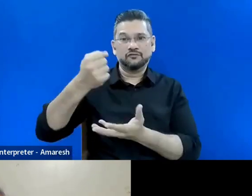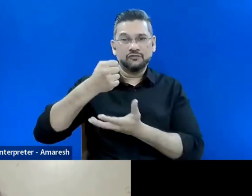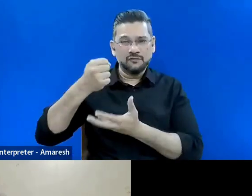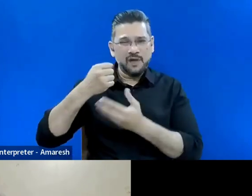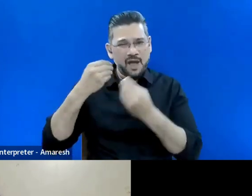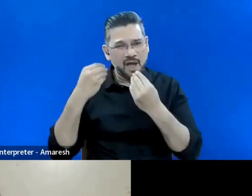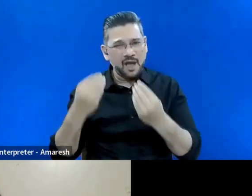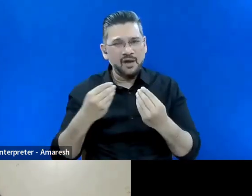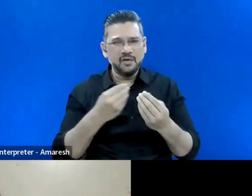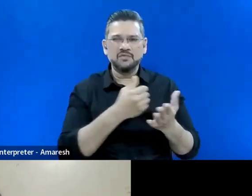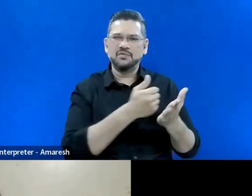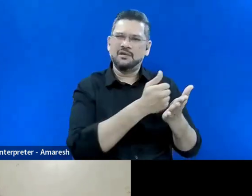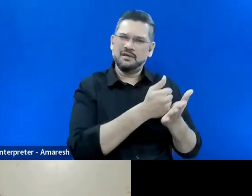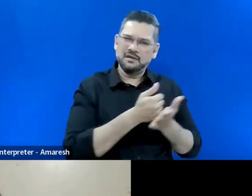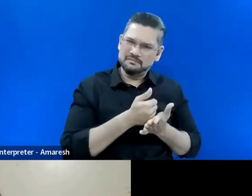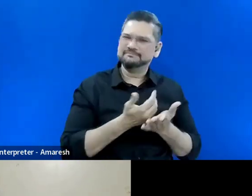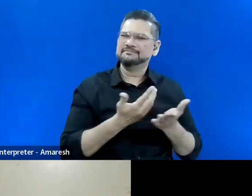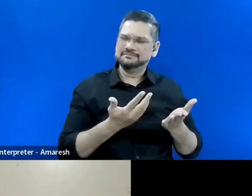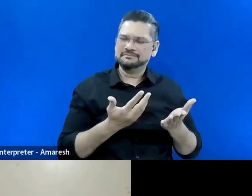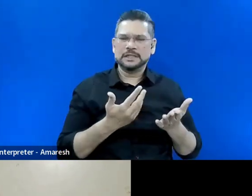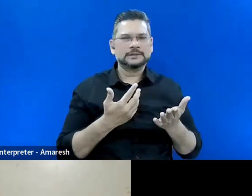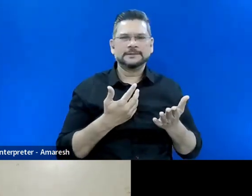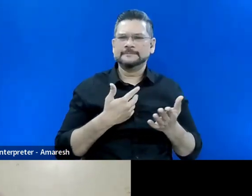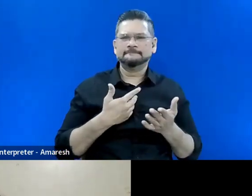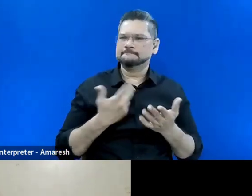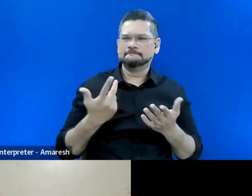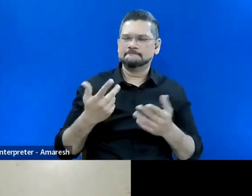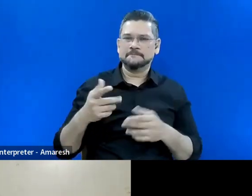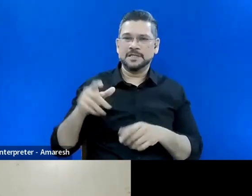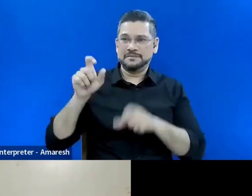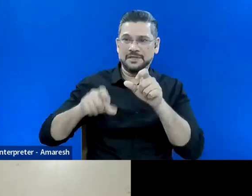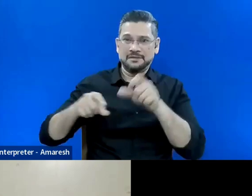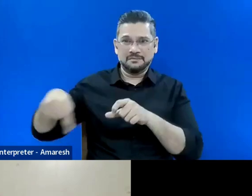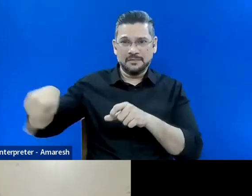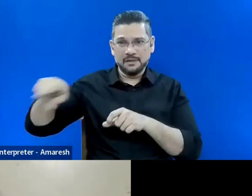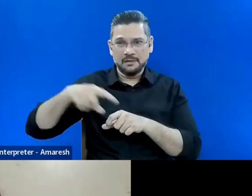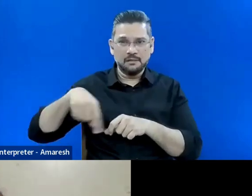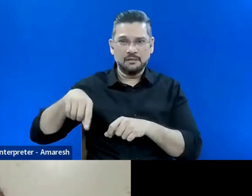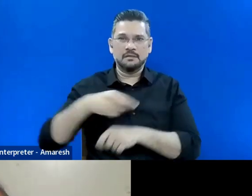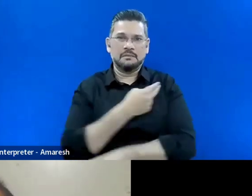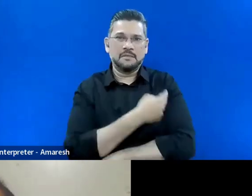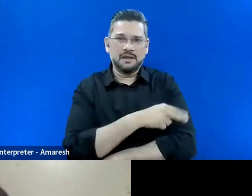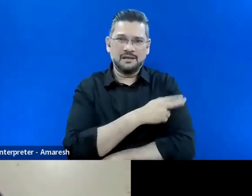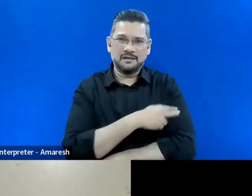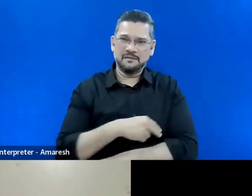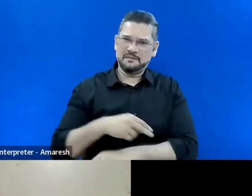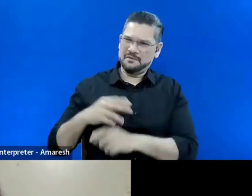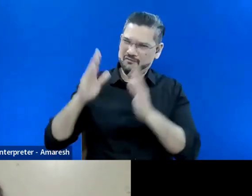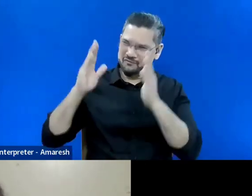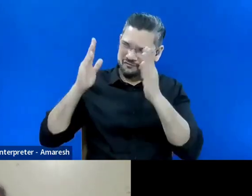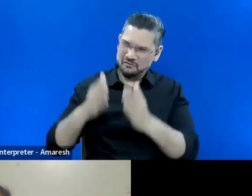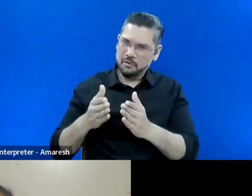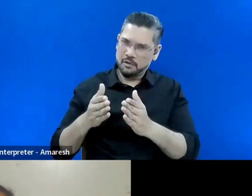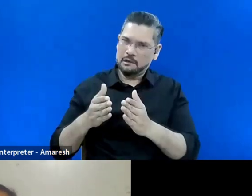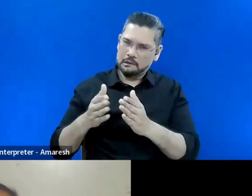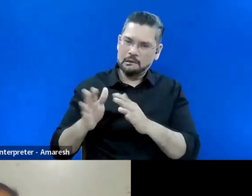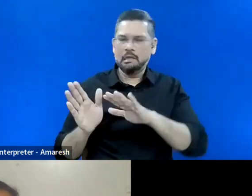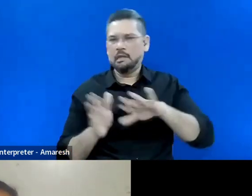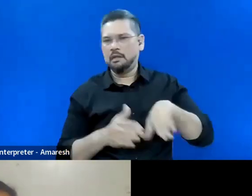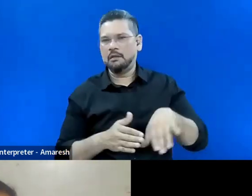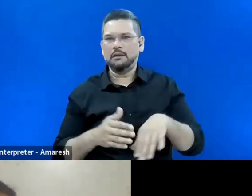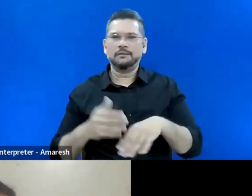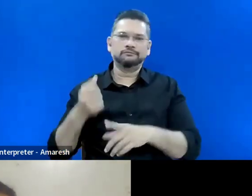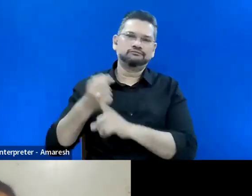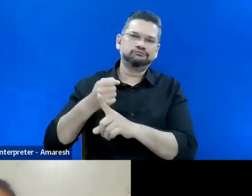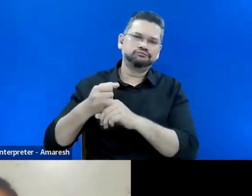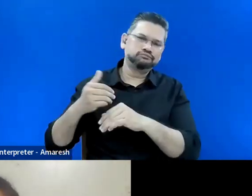we cannot leave members who choose medical model behind and continue to advocate. Okay,